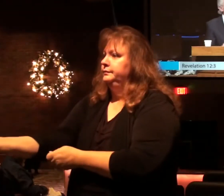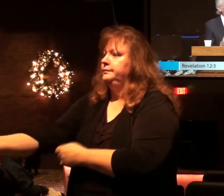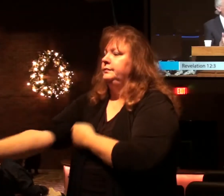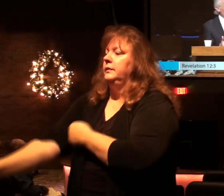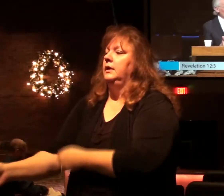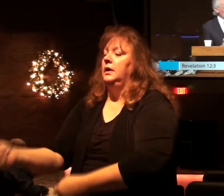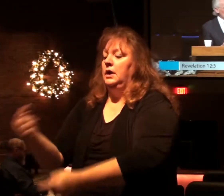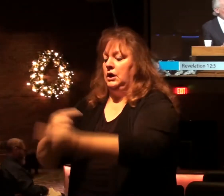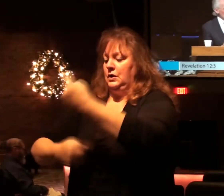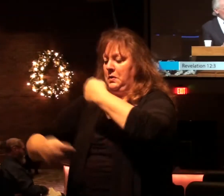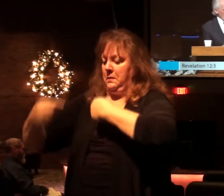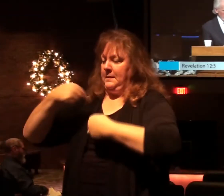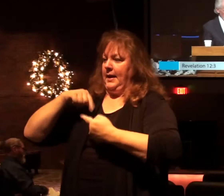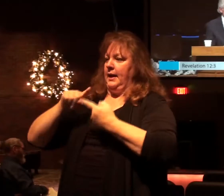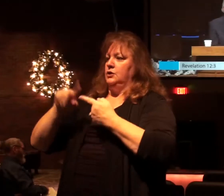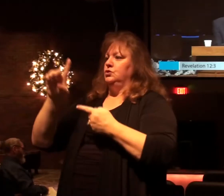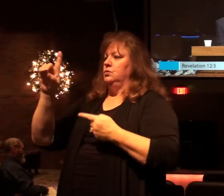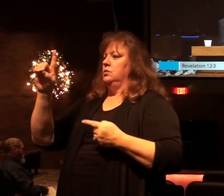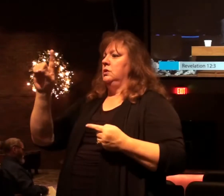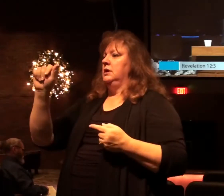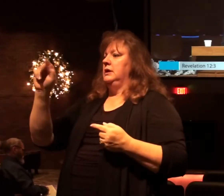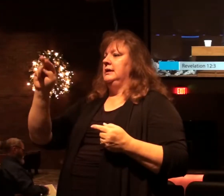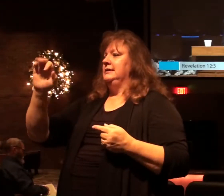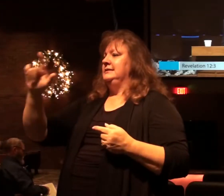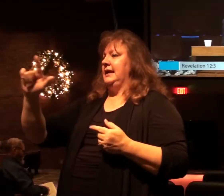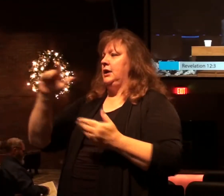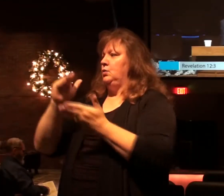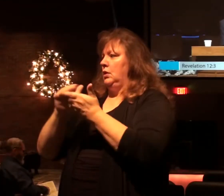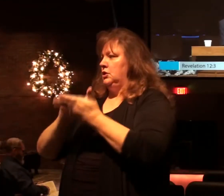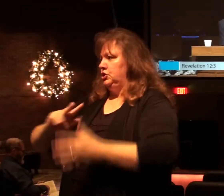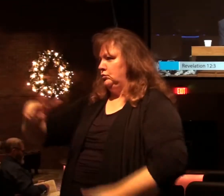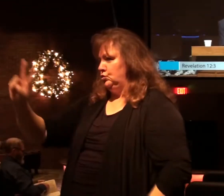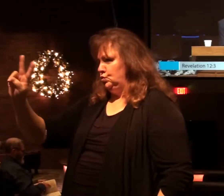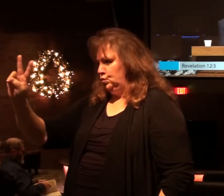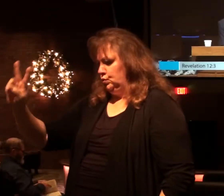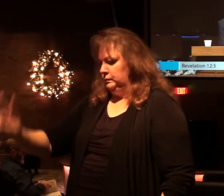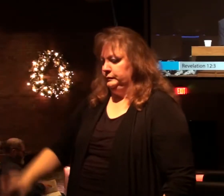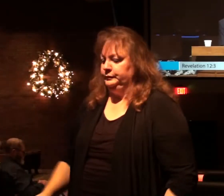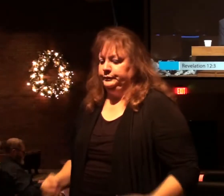We're going to go back to the book of Daniel, chapter 2.